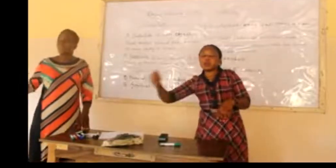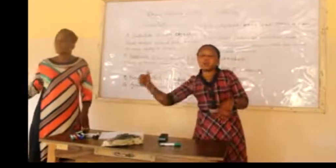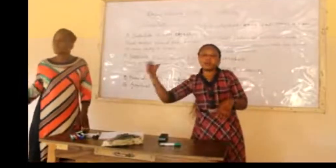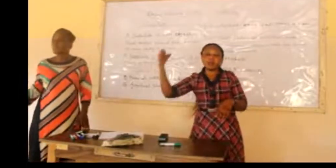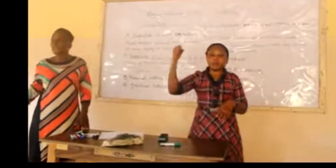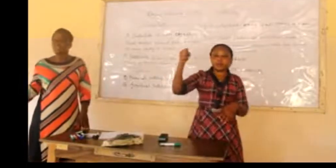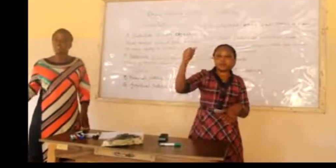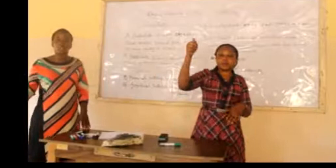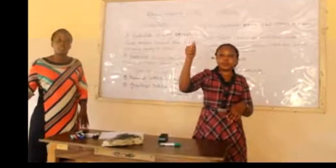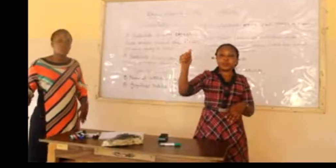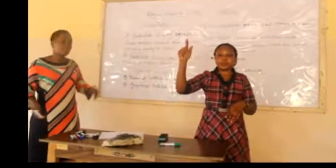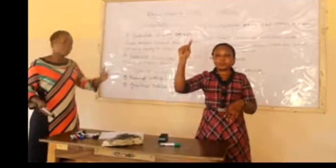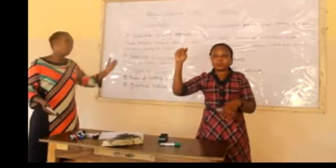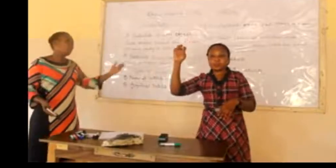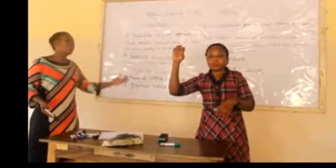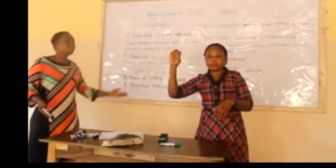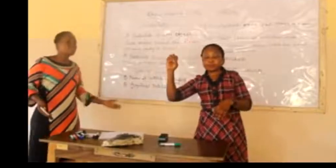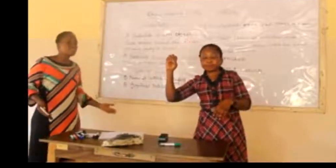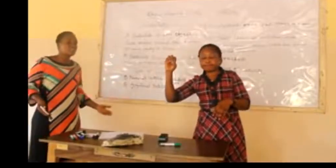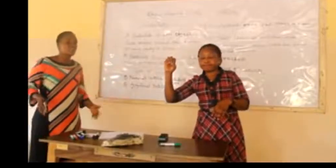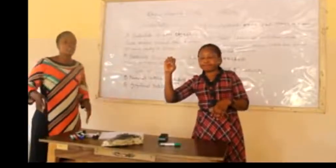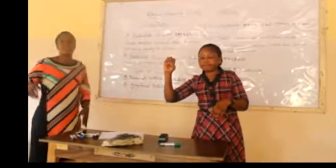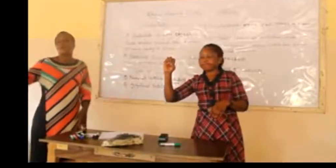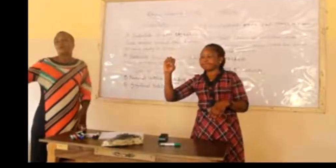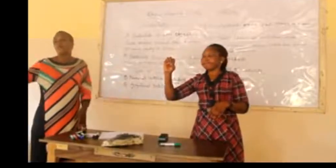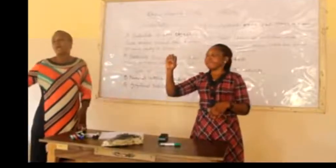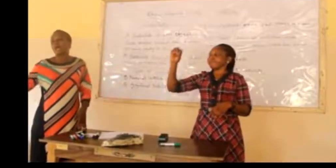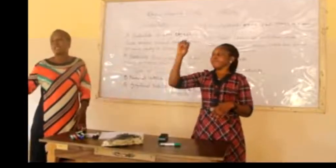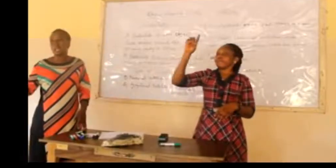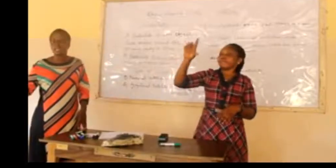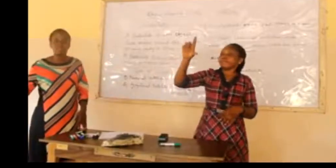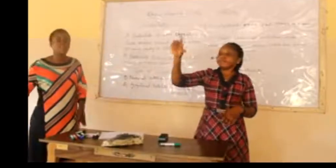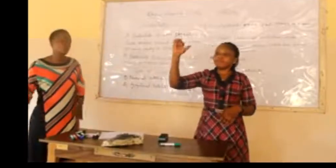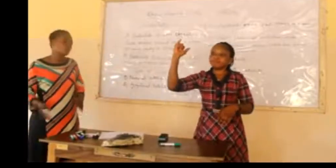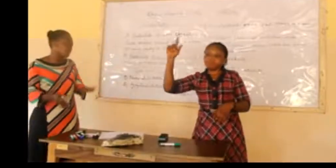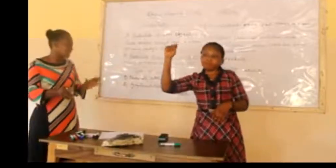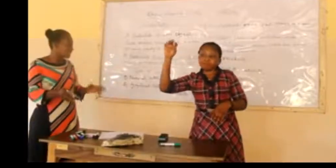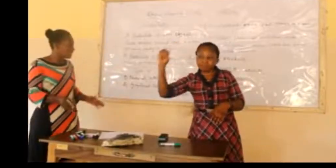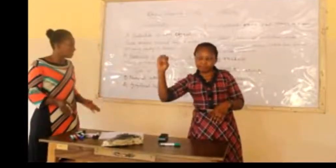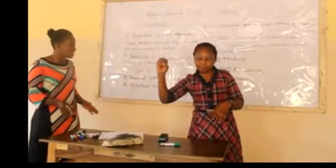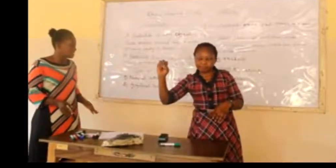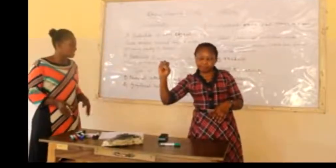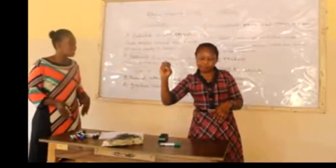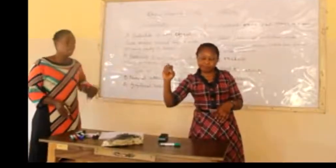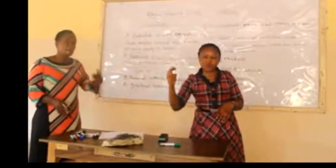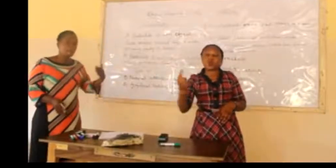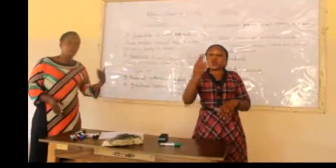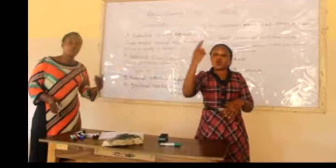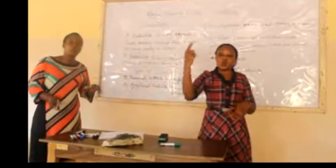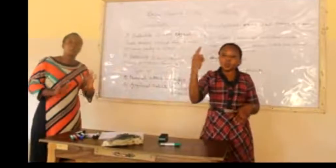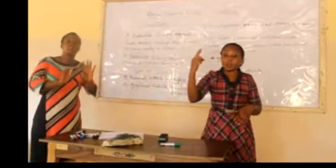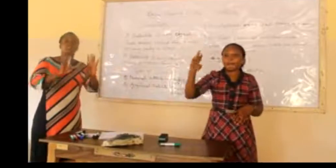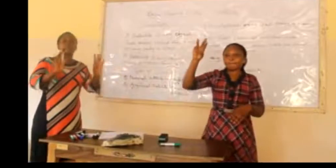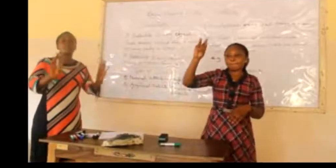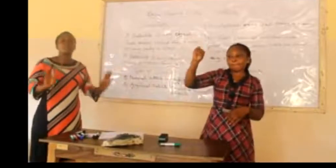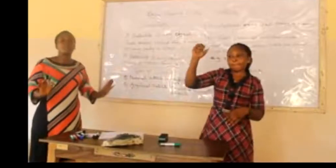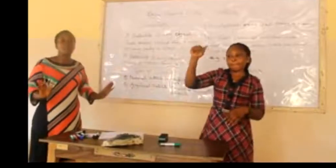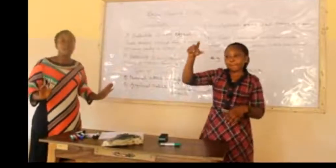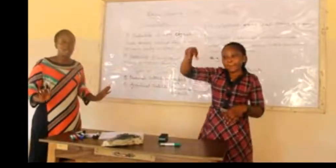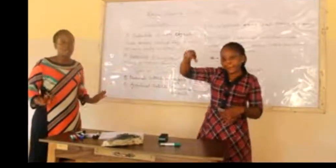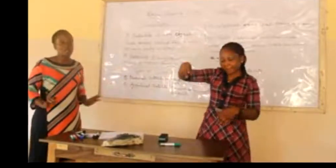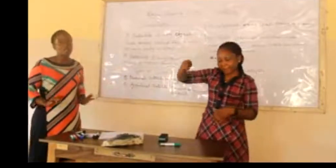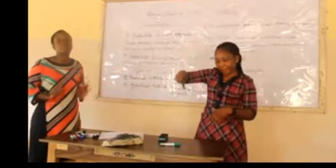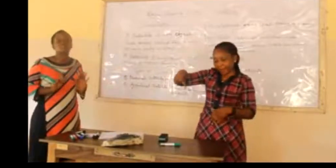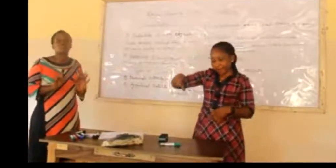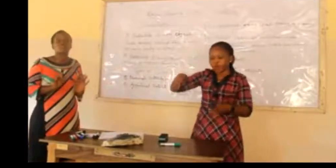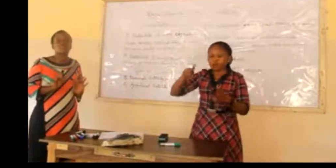where there are rivers, where there are gullies, where there are highlands. You just get everything and produce it on a map